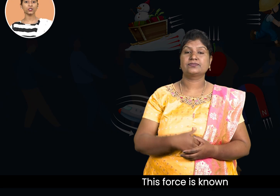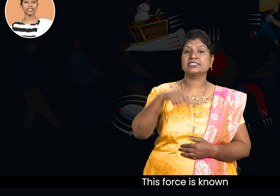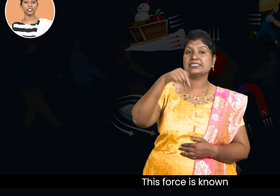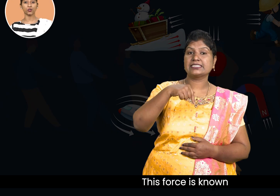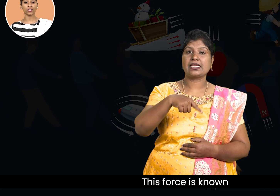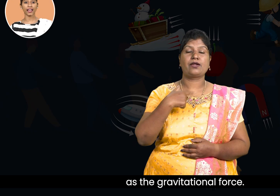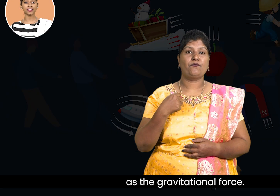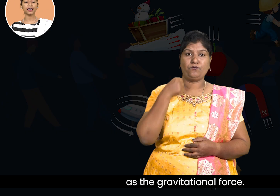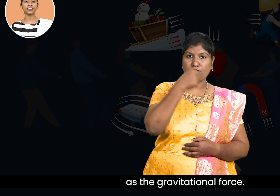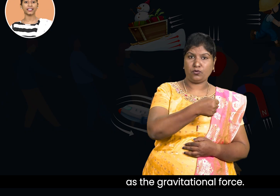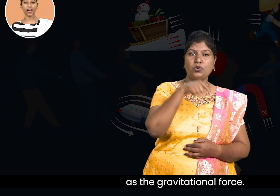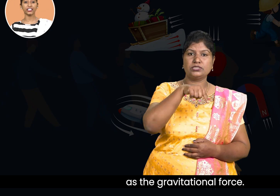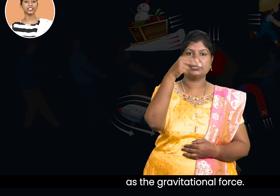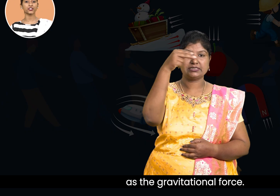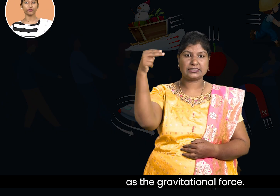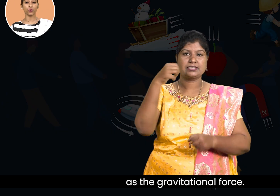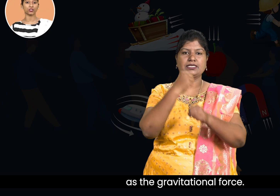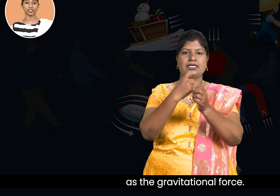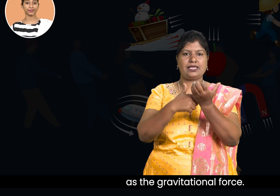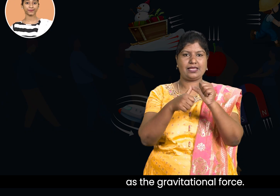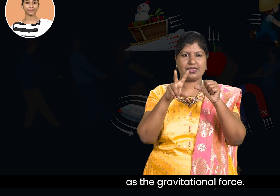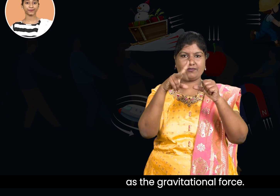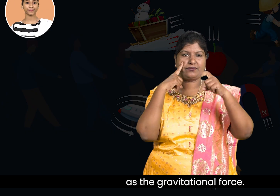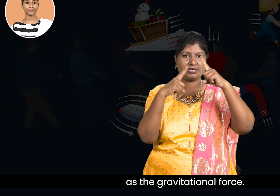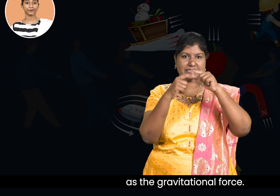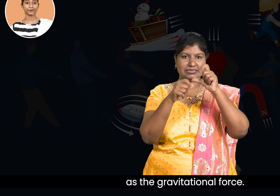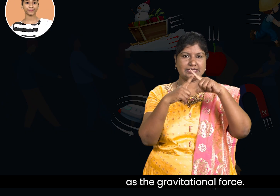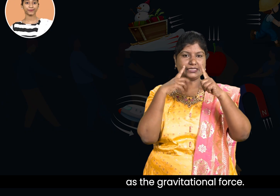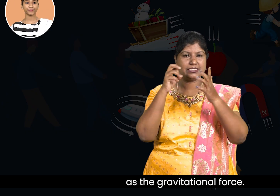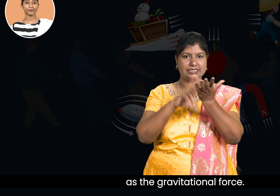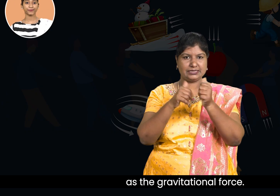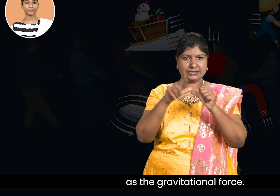This force is known as the gravitational force.